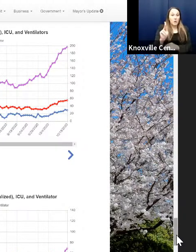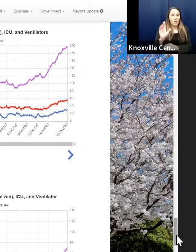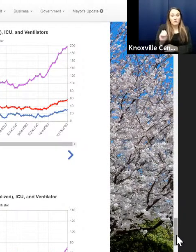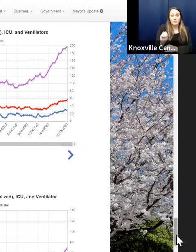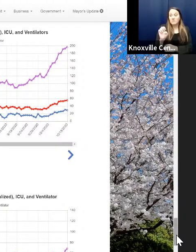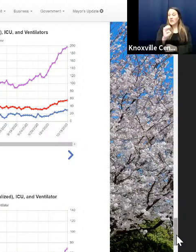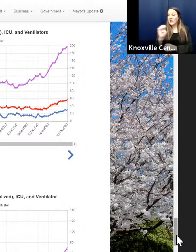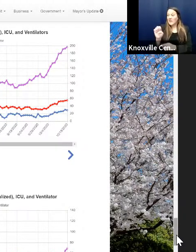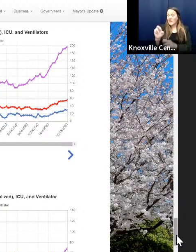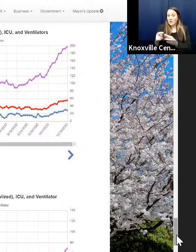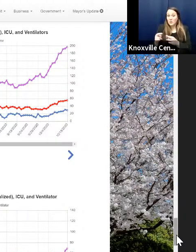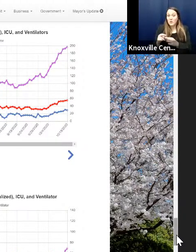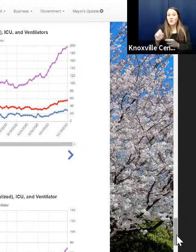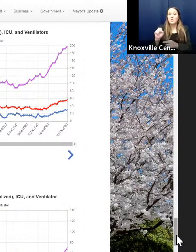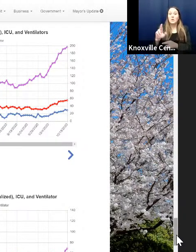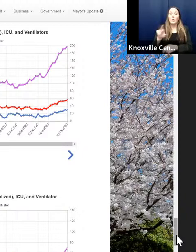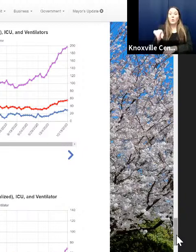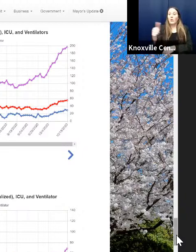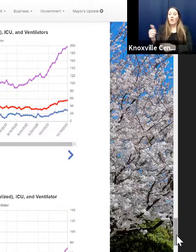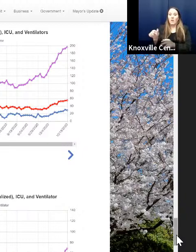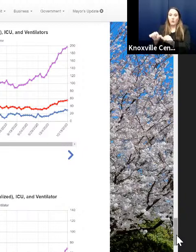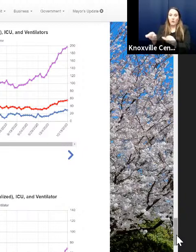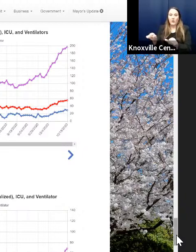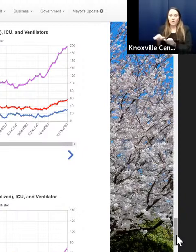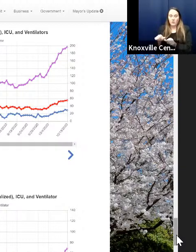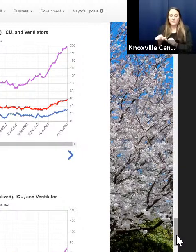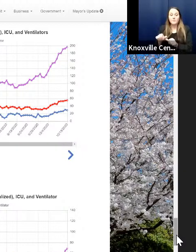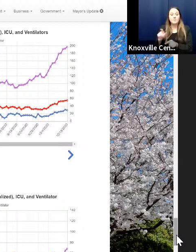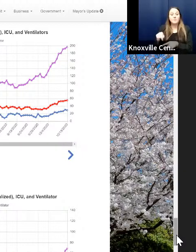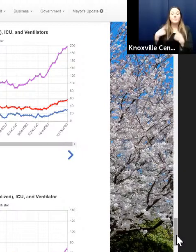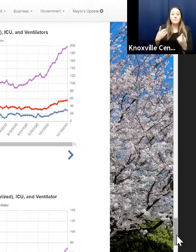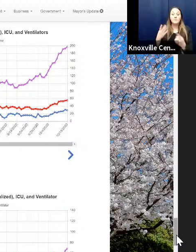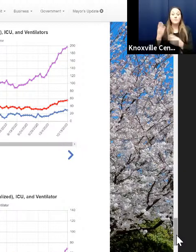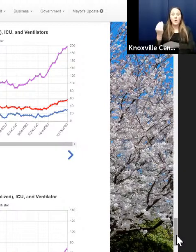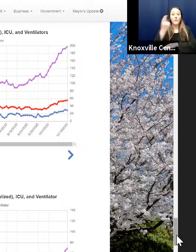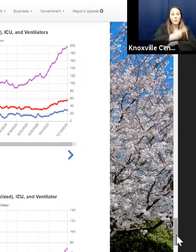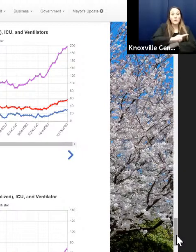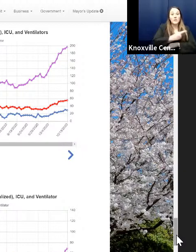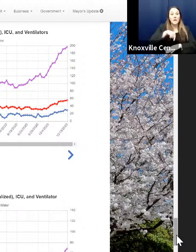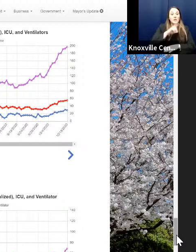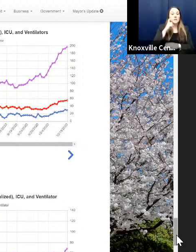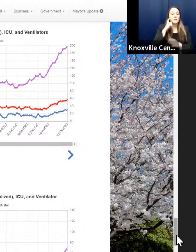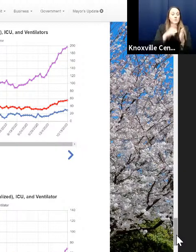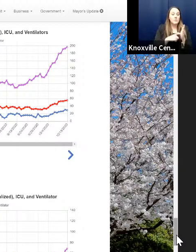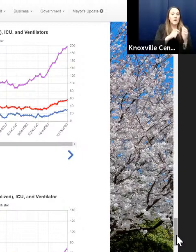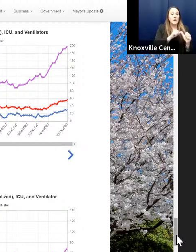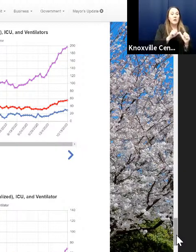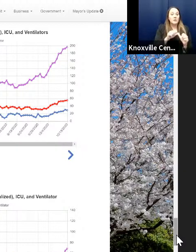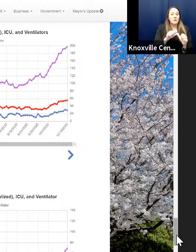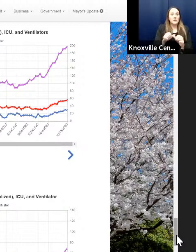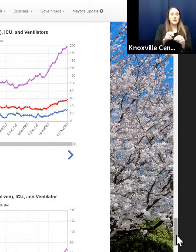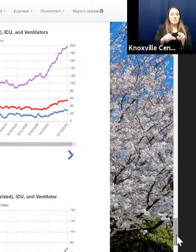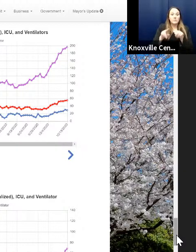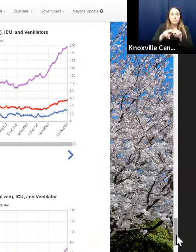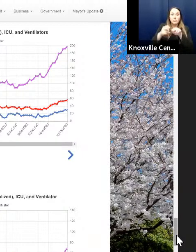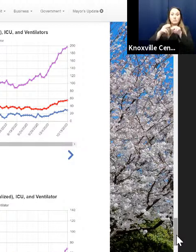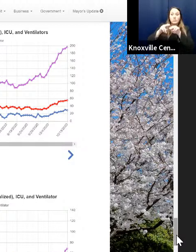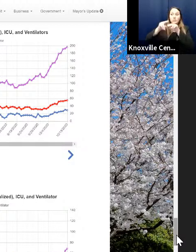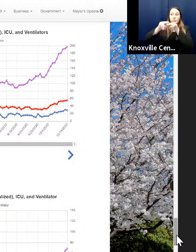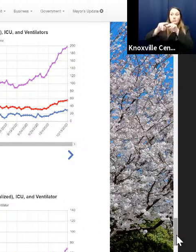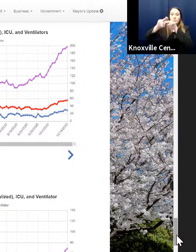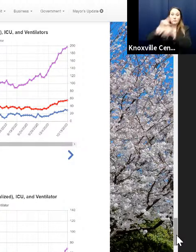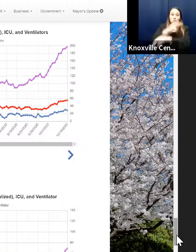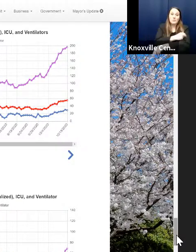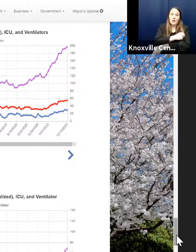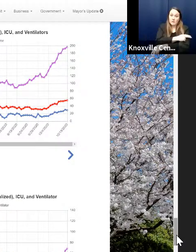or patients from other jurisdictions. During the past 14 days, we have noted a continuous upward trend in hospitalized